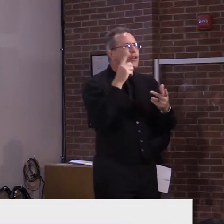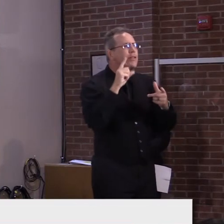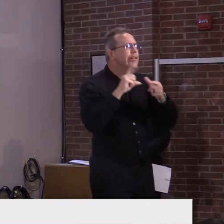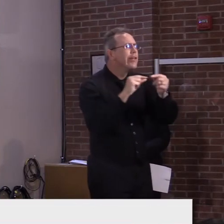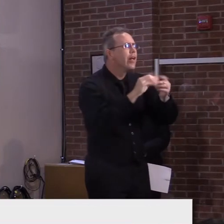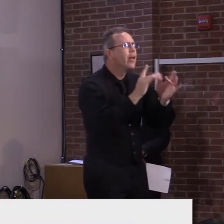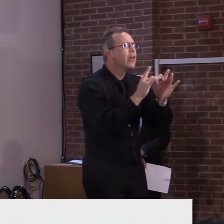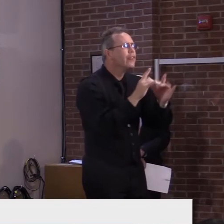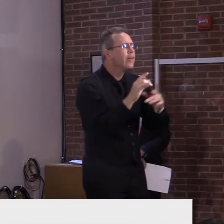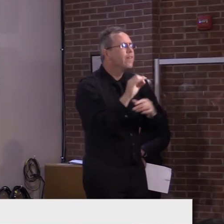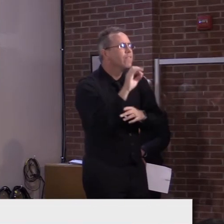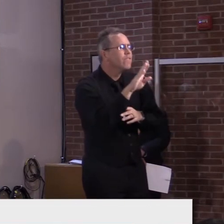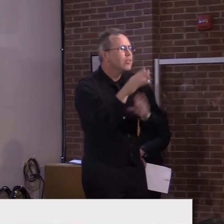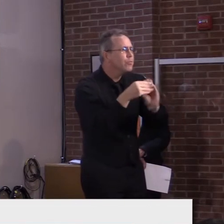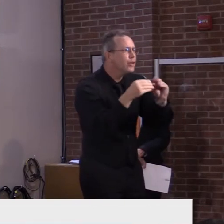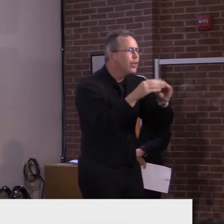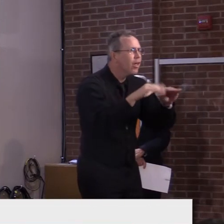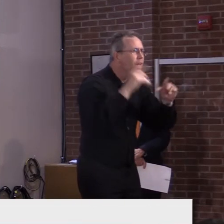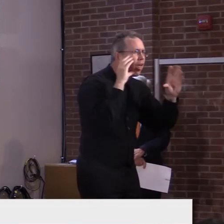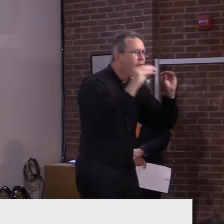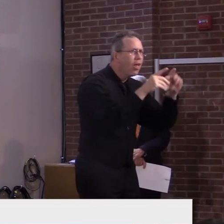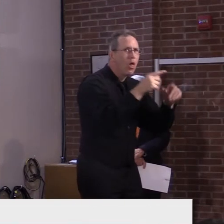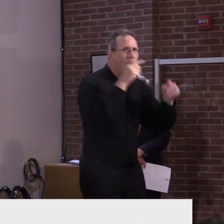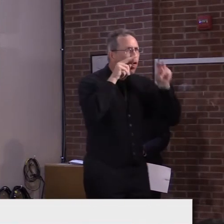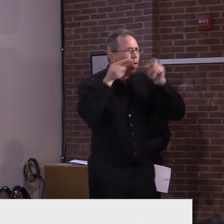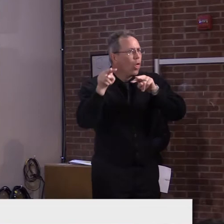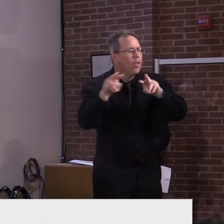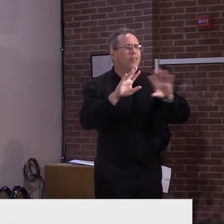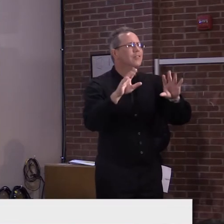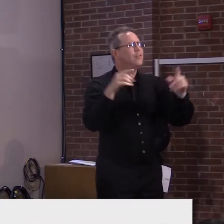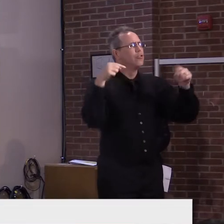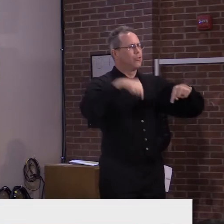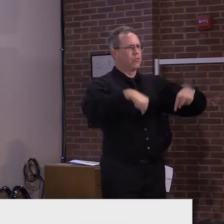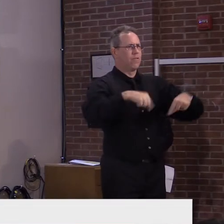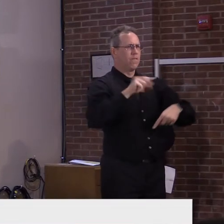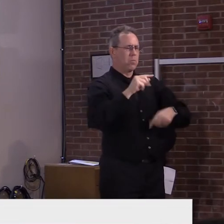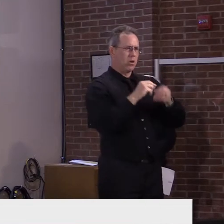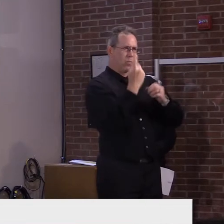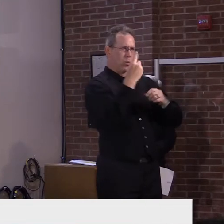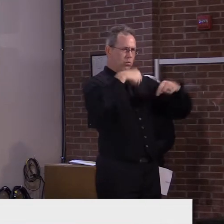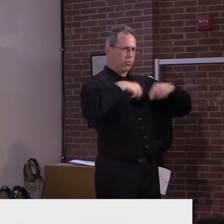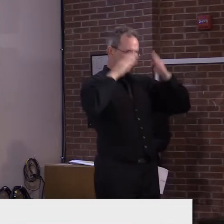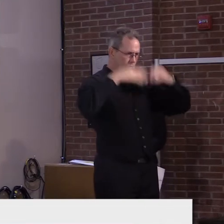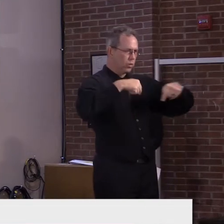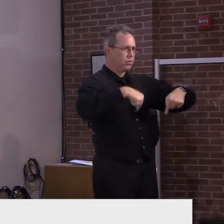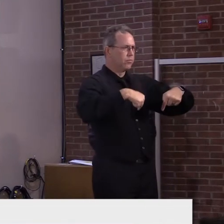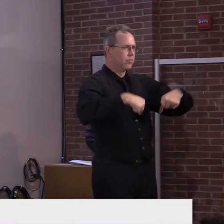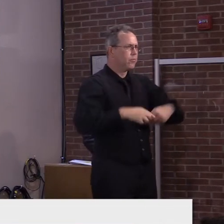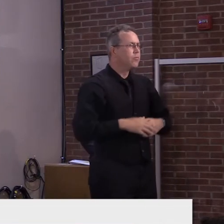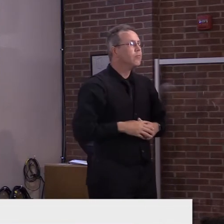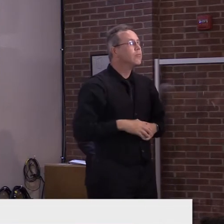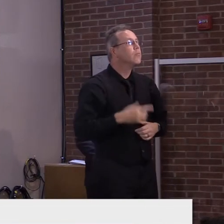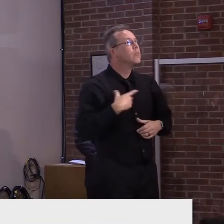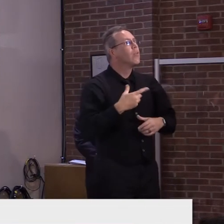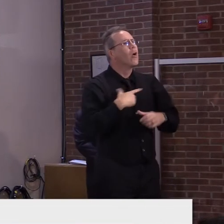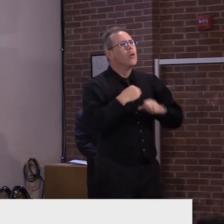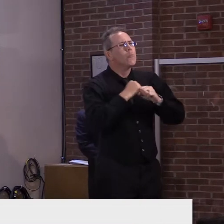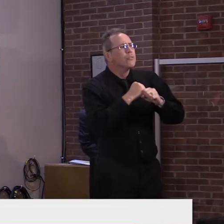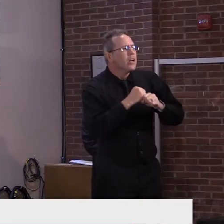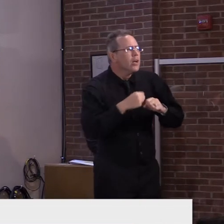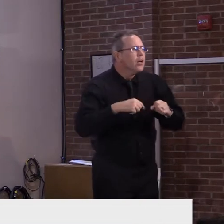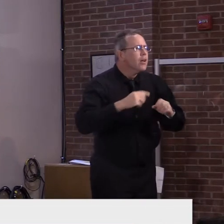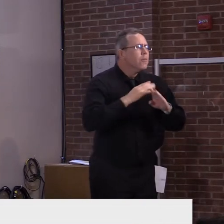state, because vaccines have proven to be very effective at preventing cases and even more effective in